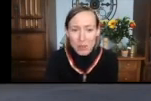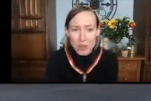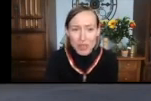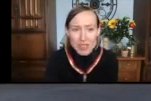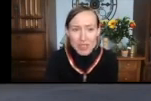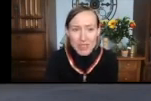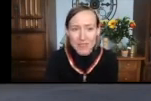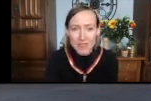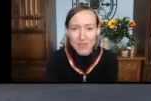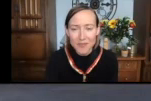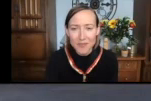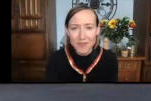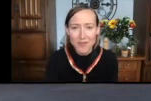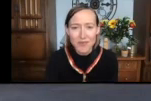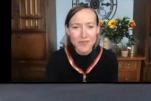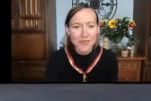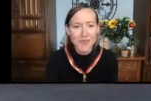Question words.